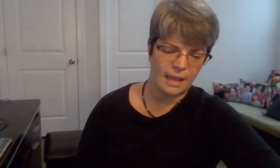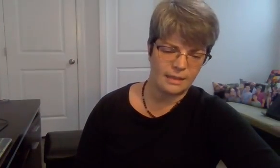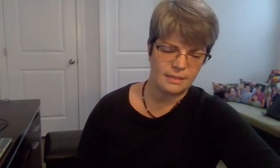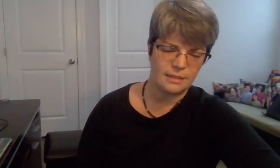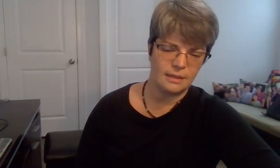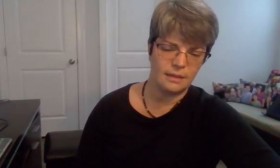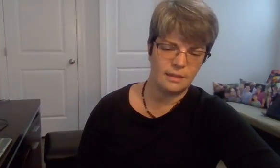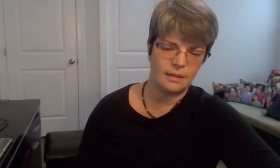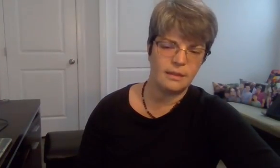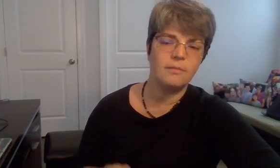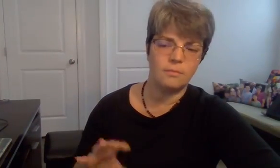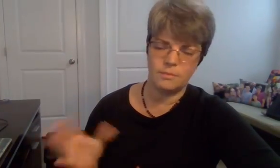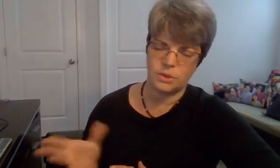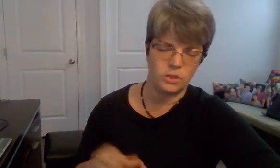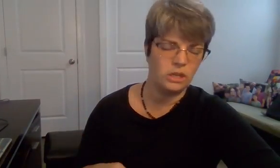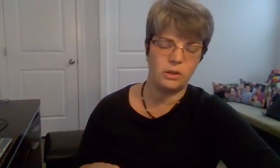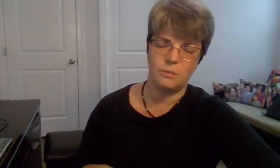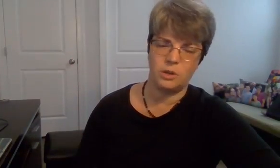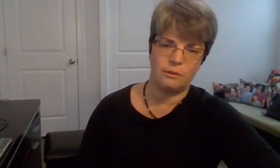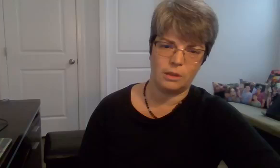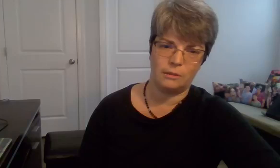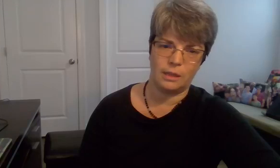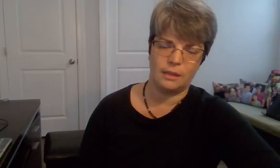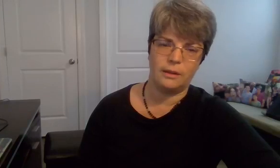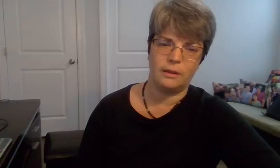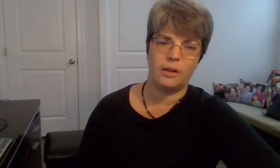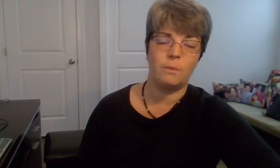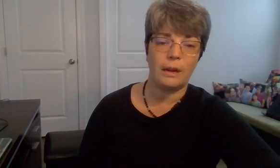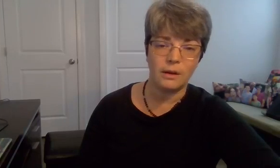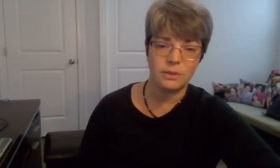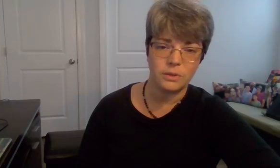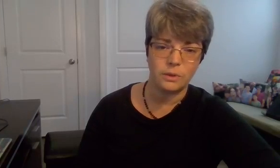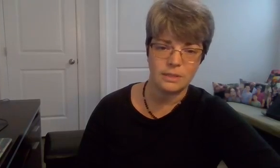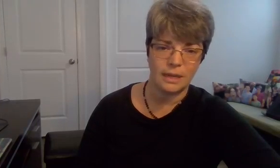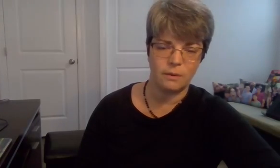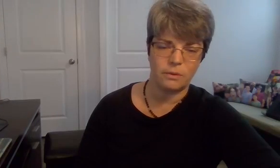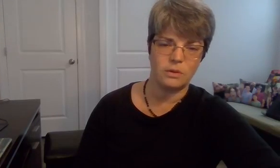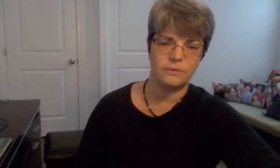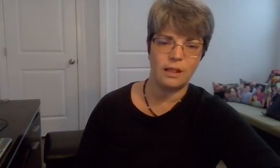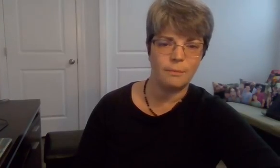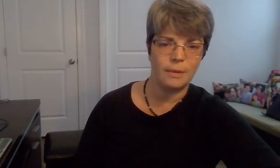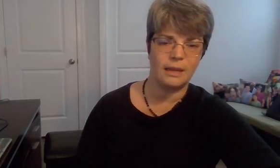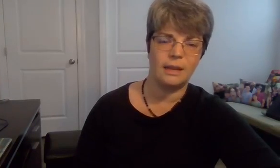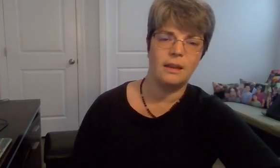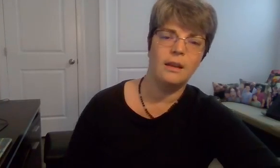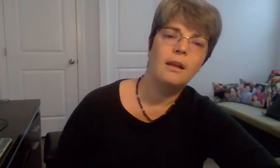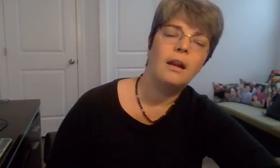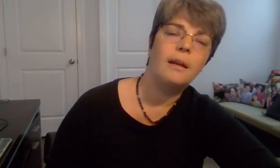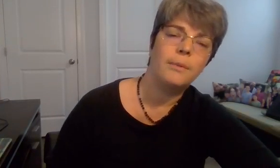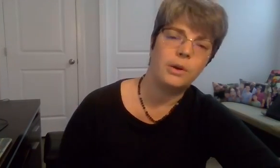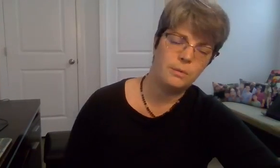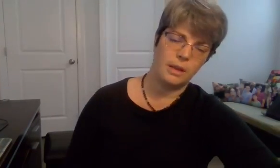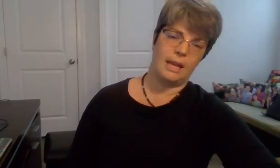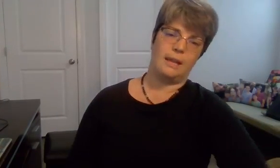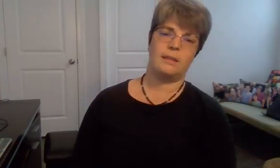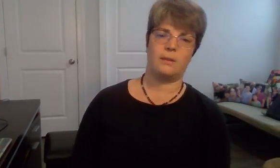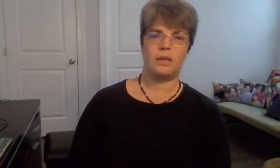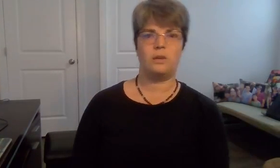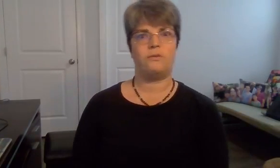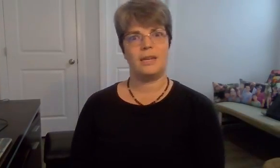And so she could communicate really, really clearly, and her parents were so excited with her development and her communicating that they're like, you've got to